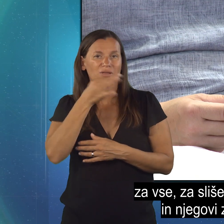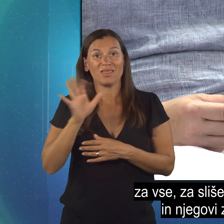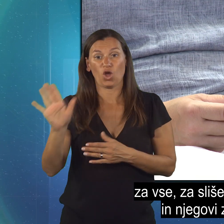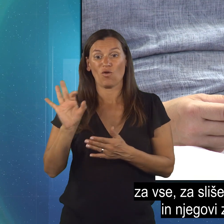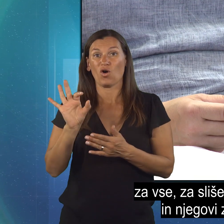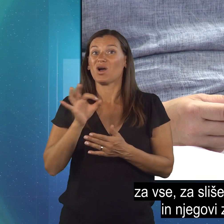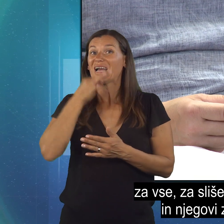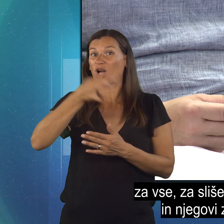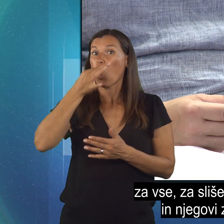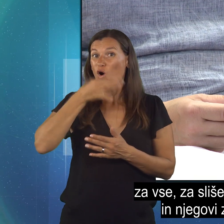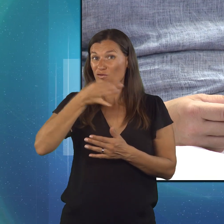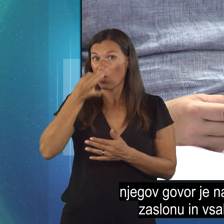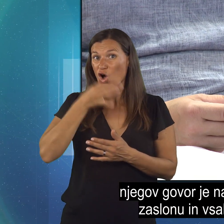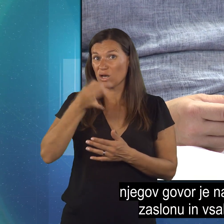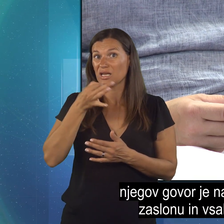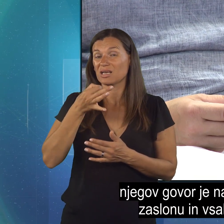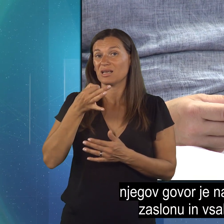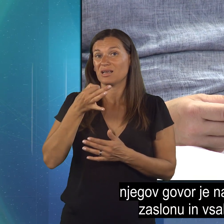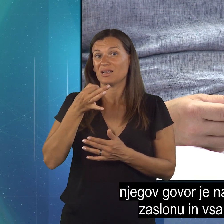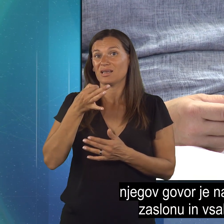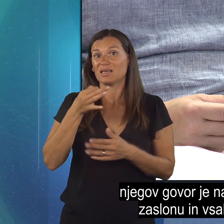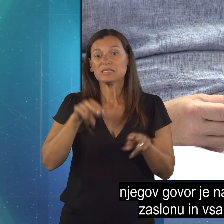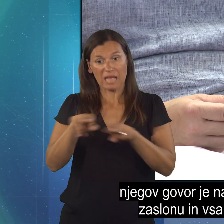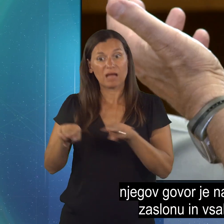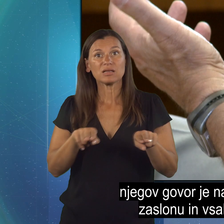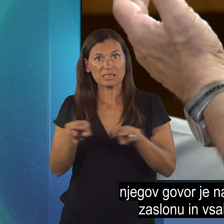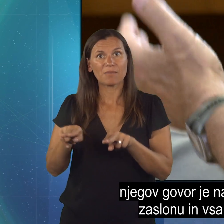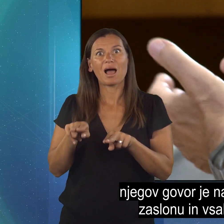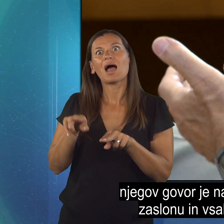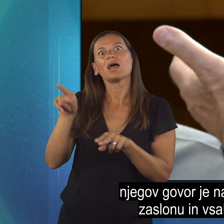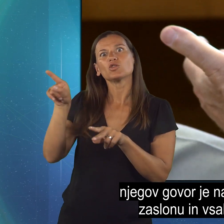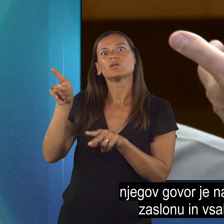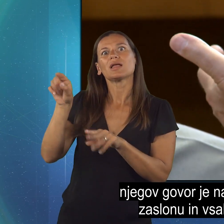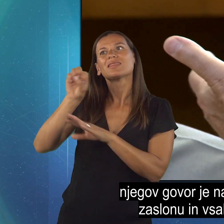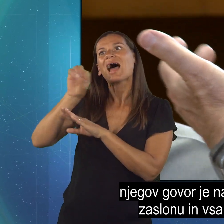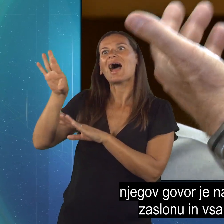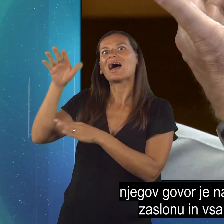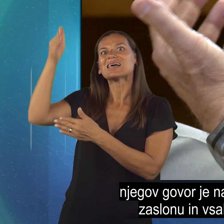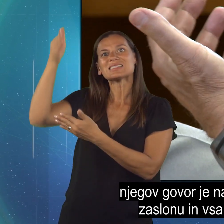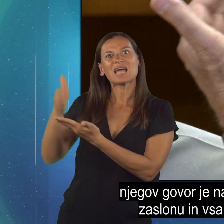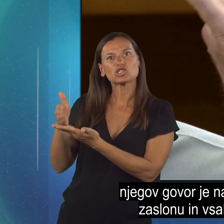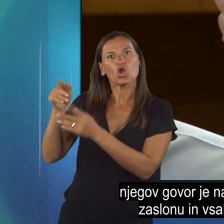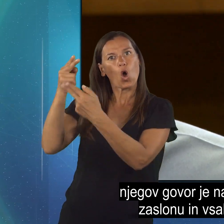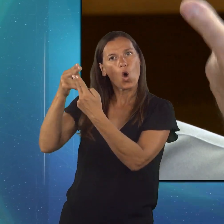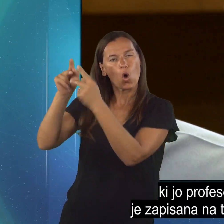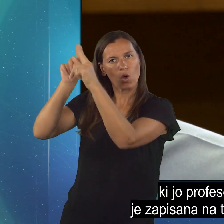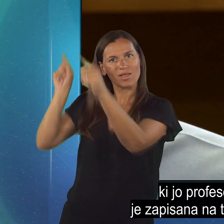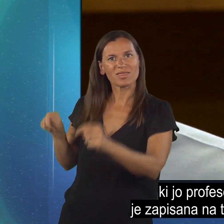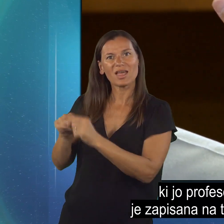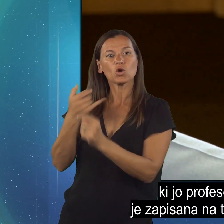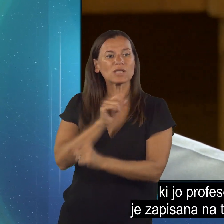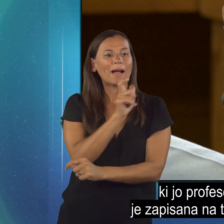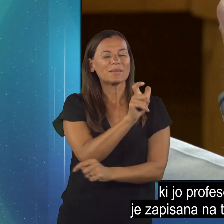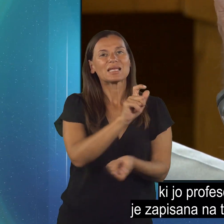And his notes, his speech is put onto a television screen, and every word that the